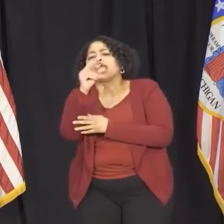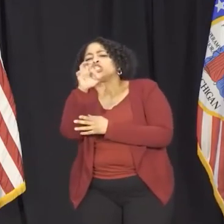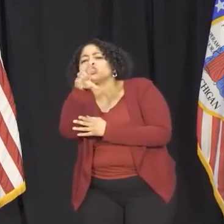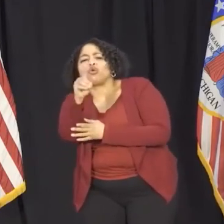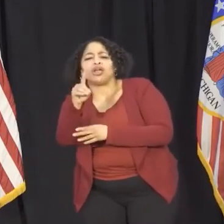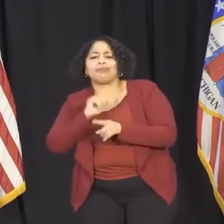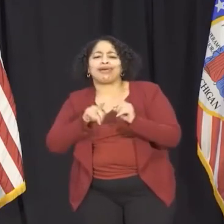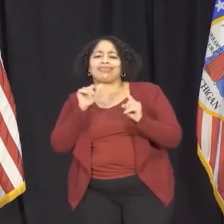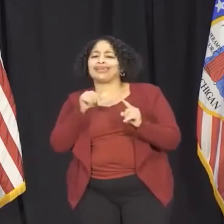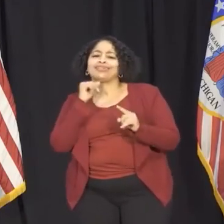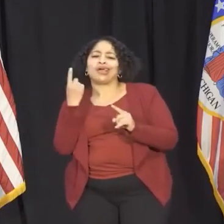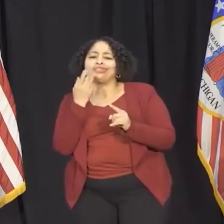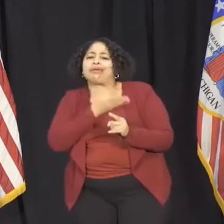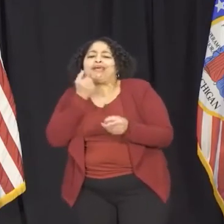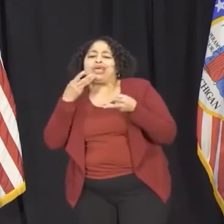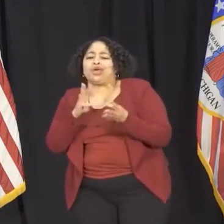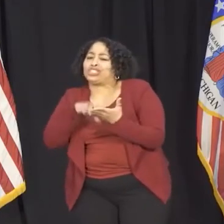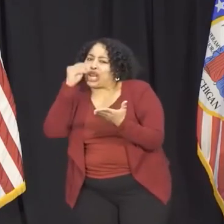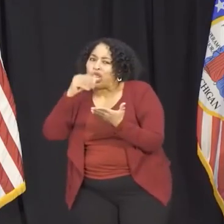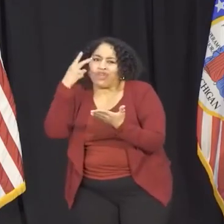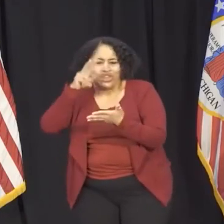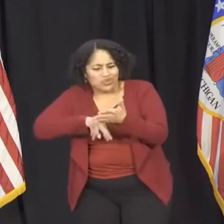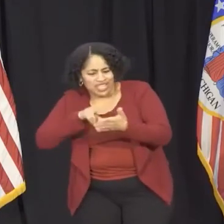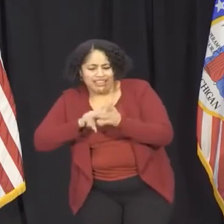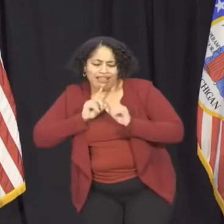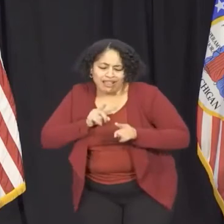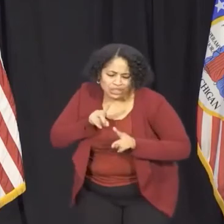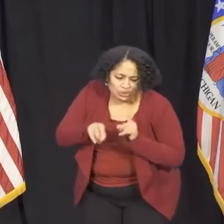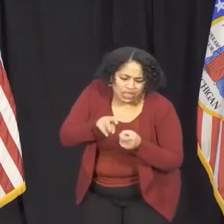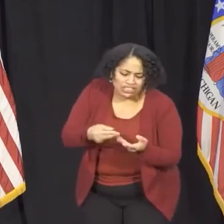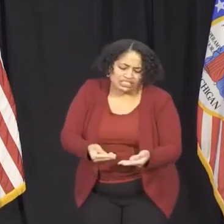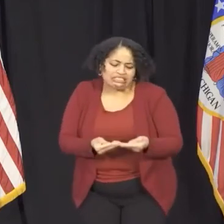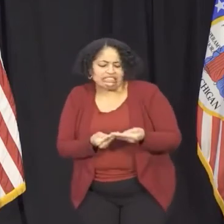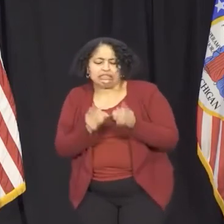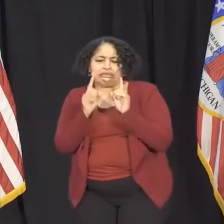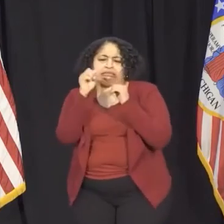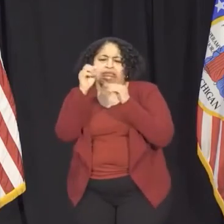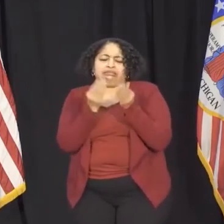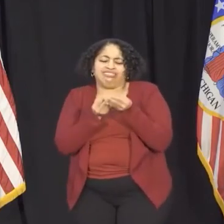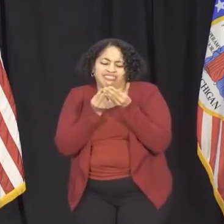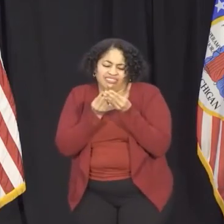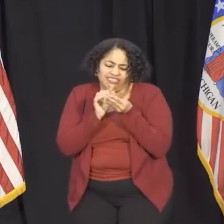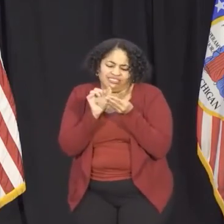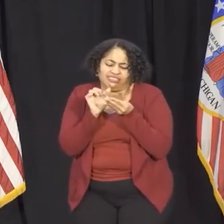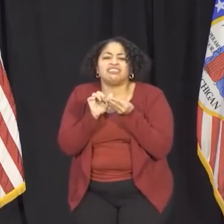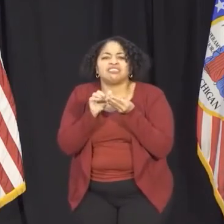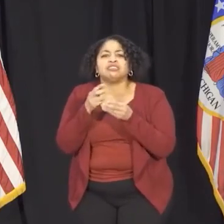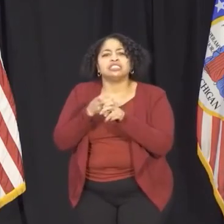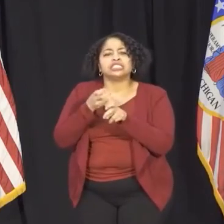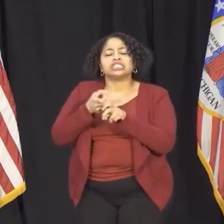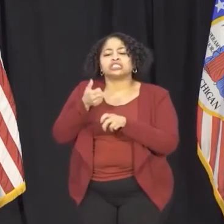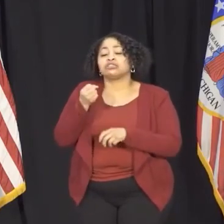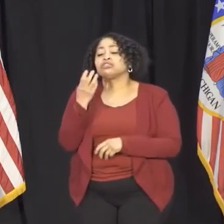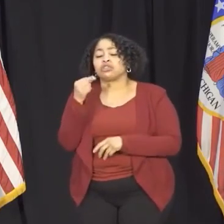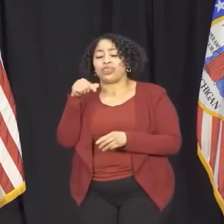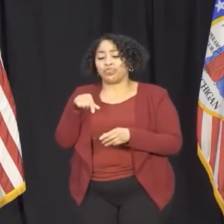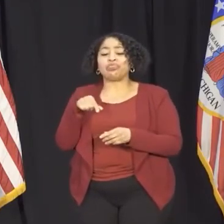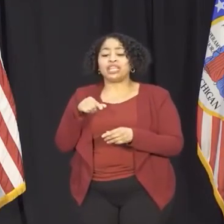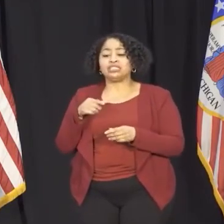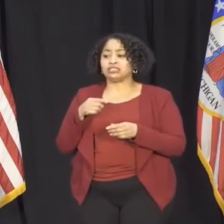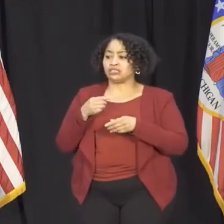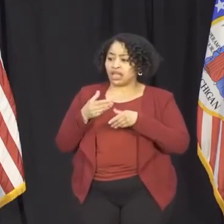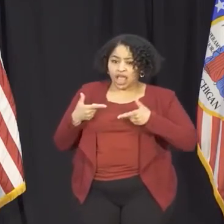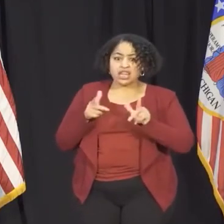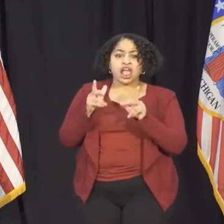the optimal device to learn on, to read, answer questions, etc. So this